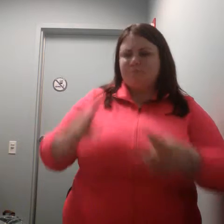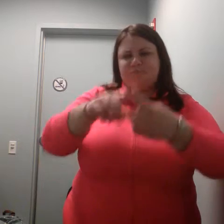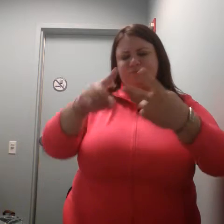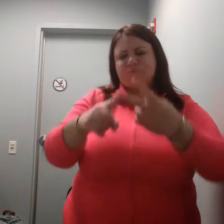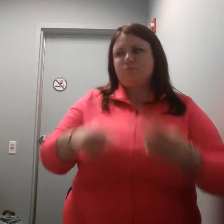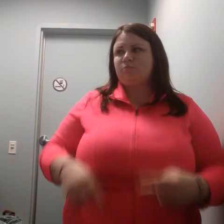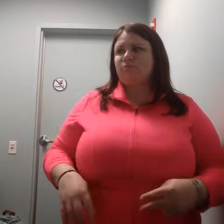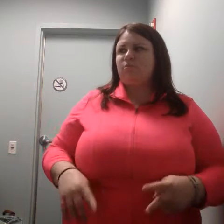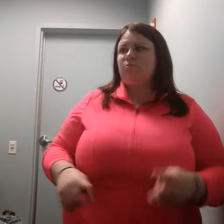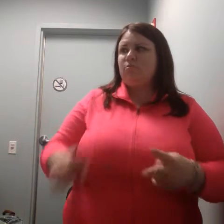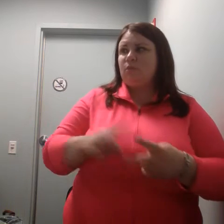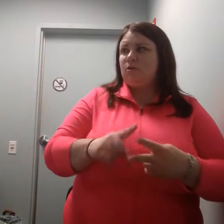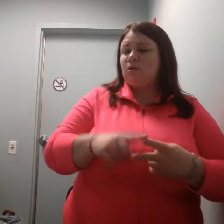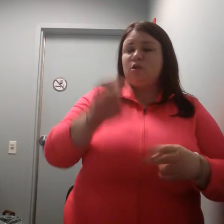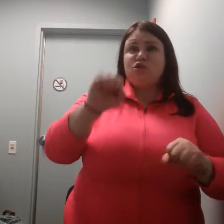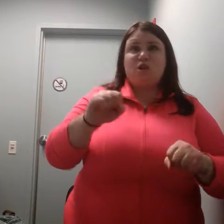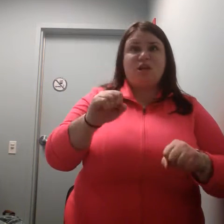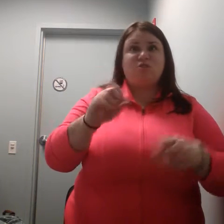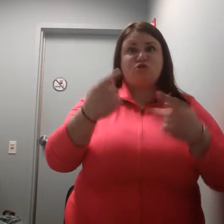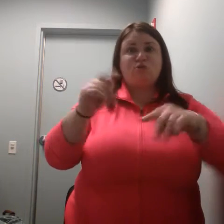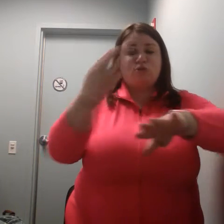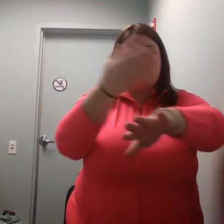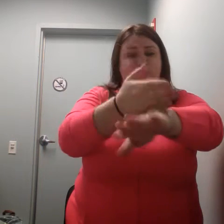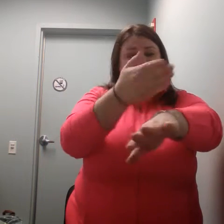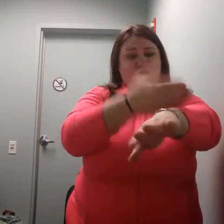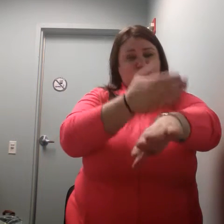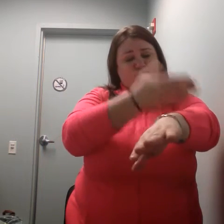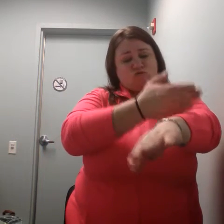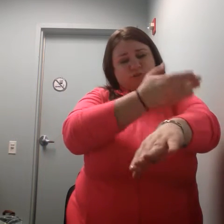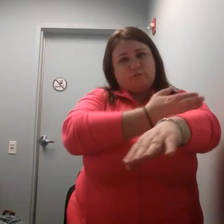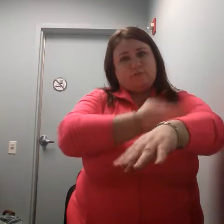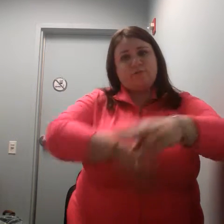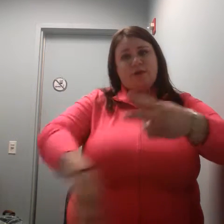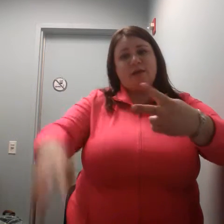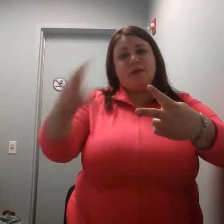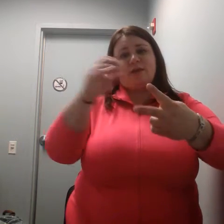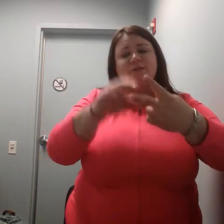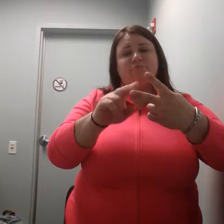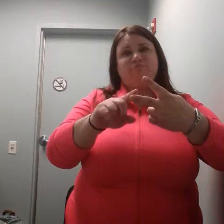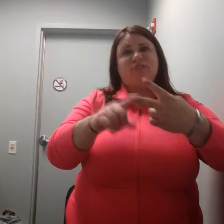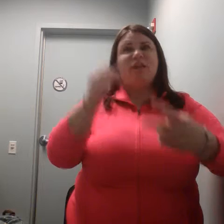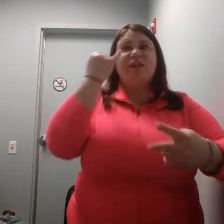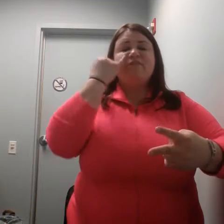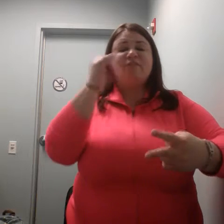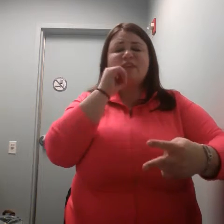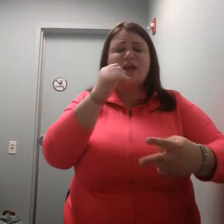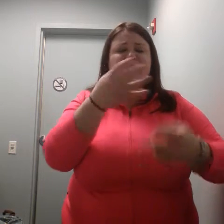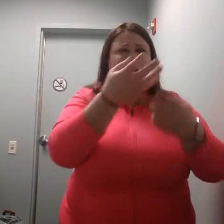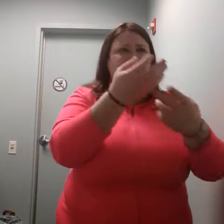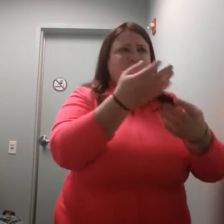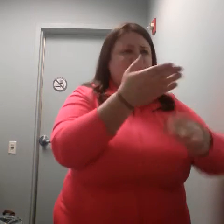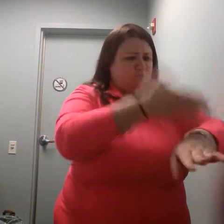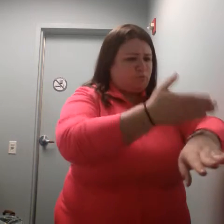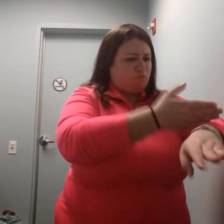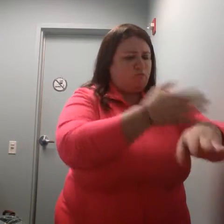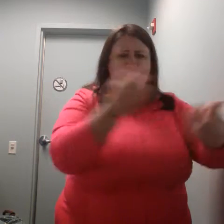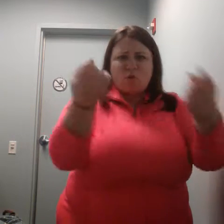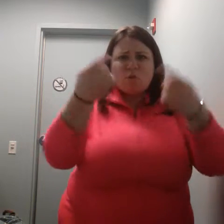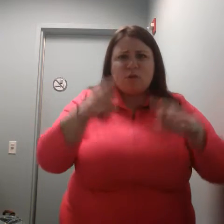So she can definitely try to improve and do a better job. And if she doesn't do a better job, then what's going to happen to Becky? Yeah, no one's